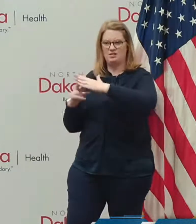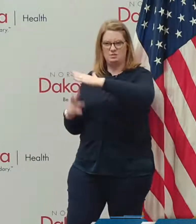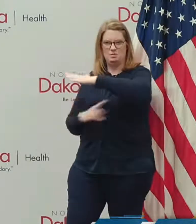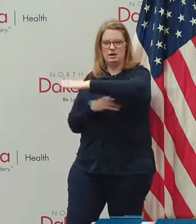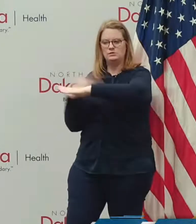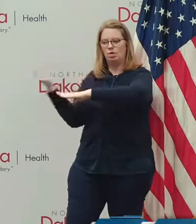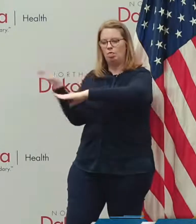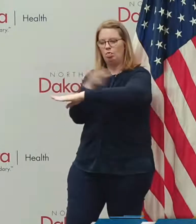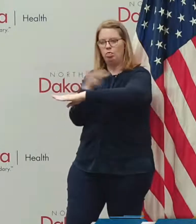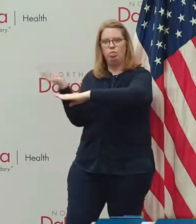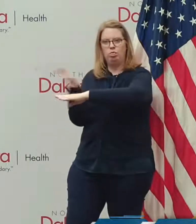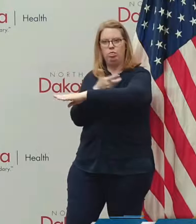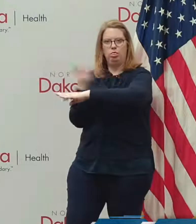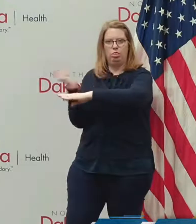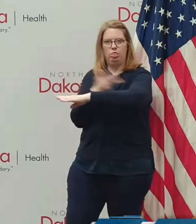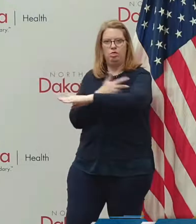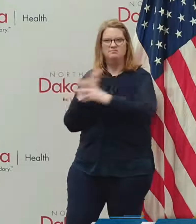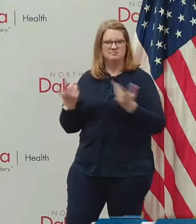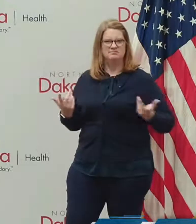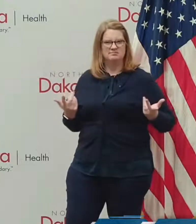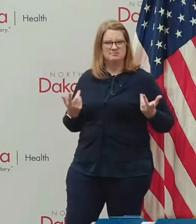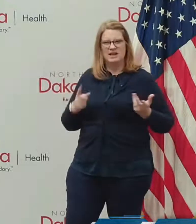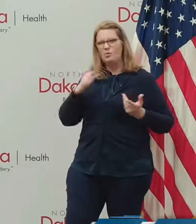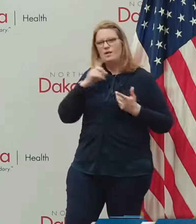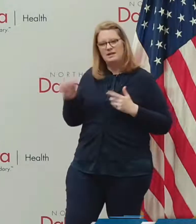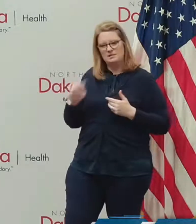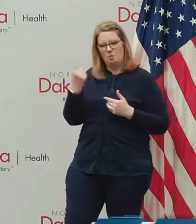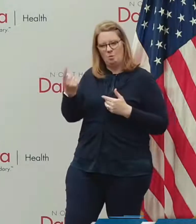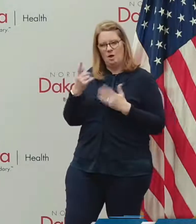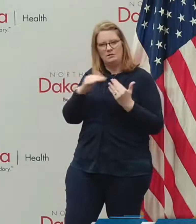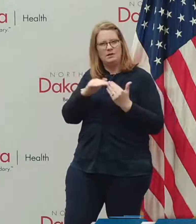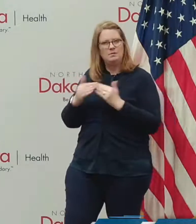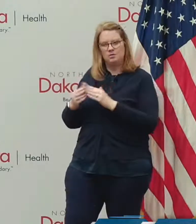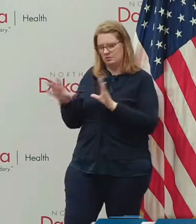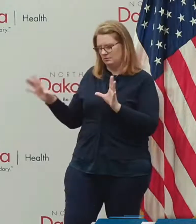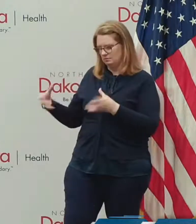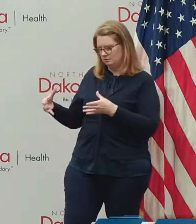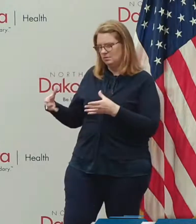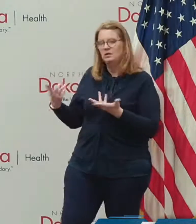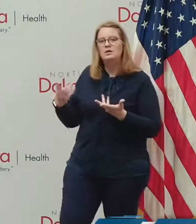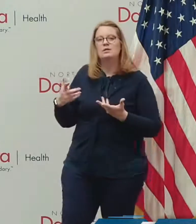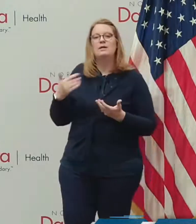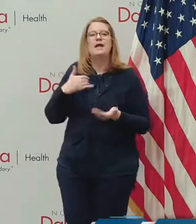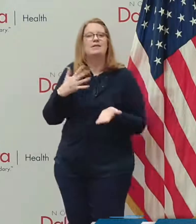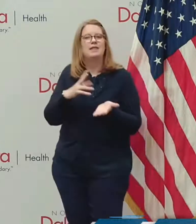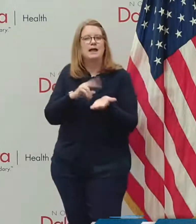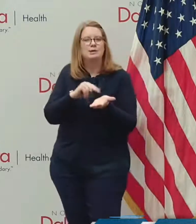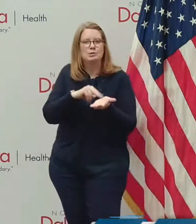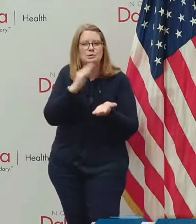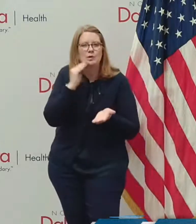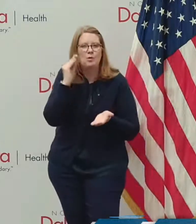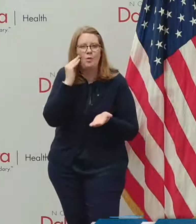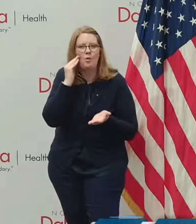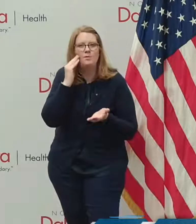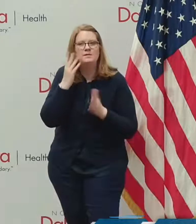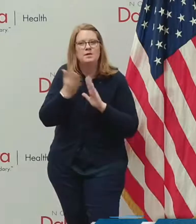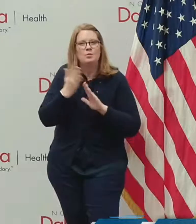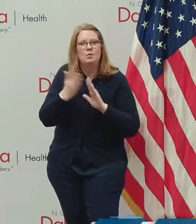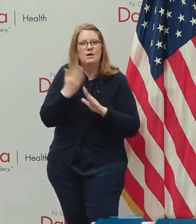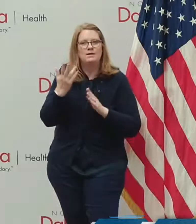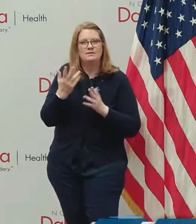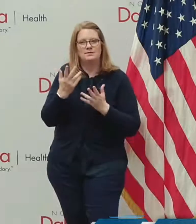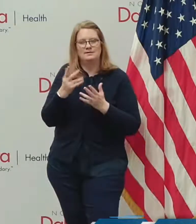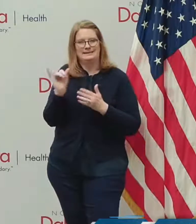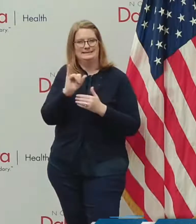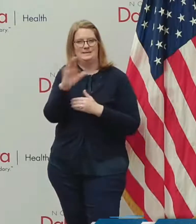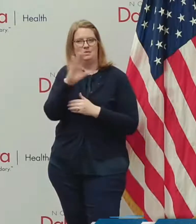day. They really are one community. We've got long-term care facilities that are operated by the same operator on both sides